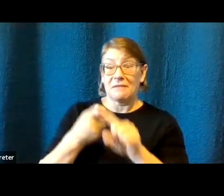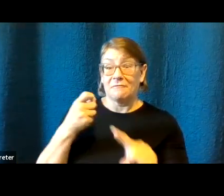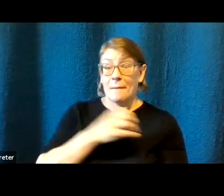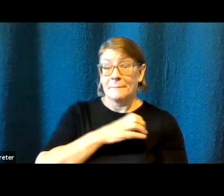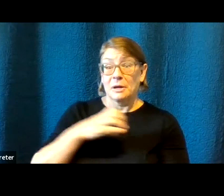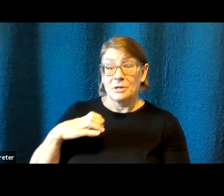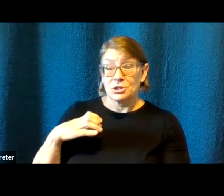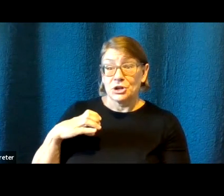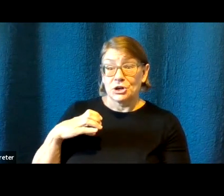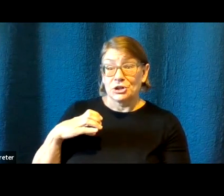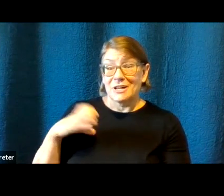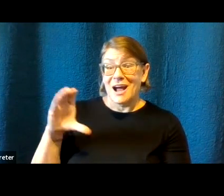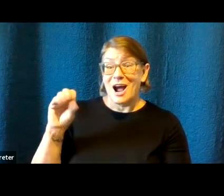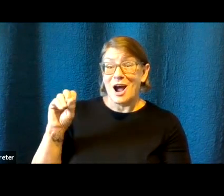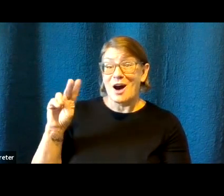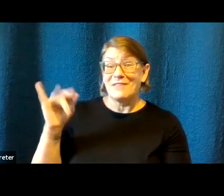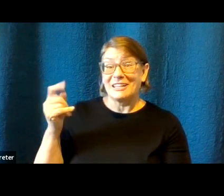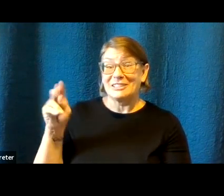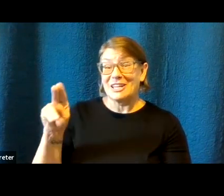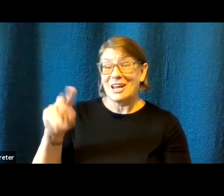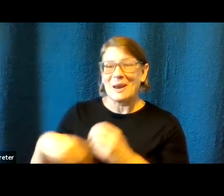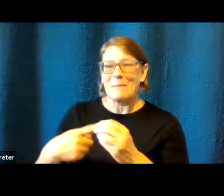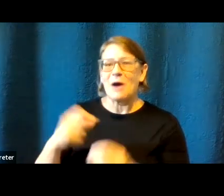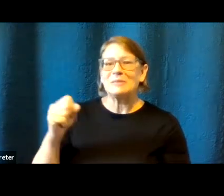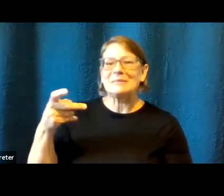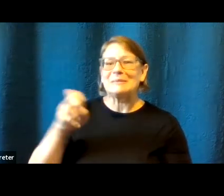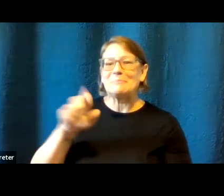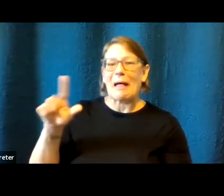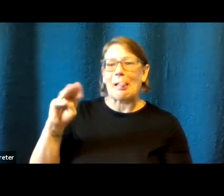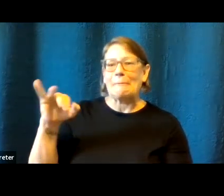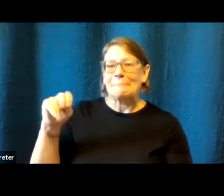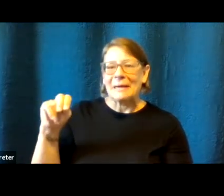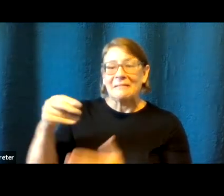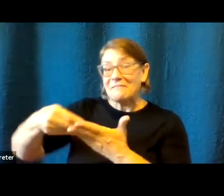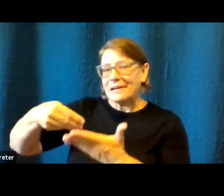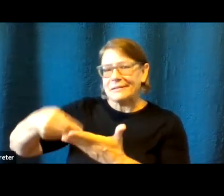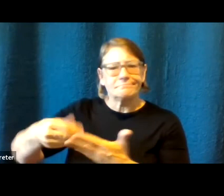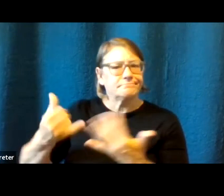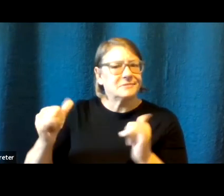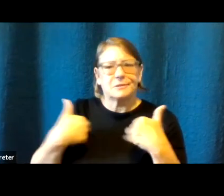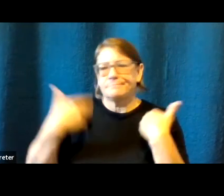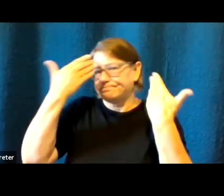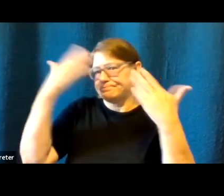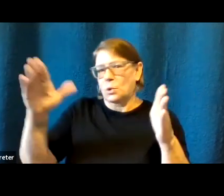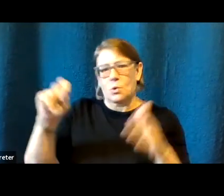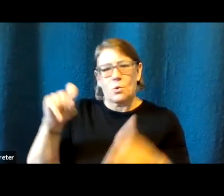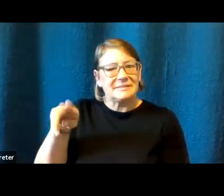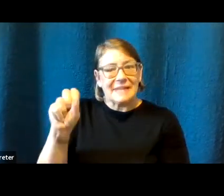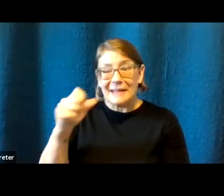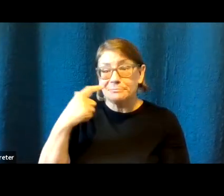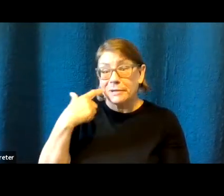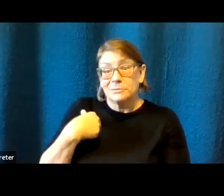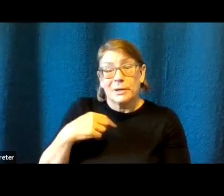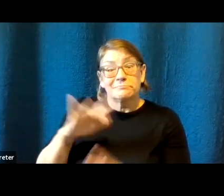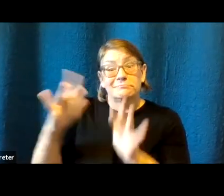Commissioner Covington about the Spellman funding. We still do not know the status of that because we're not getting